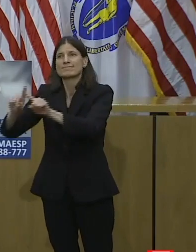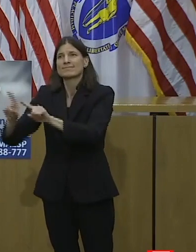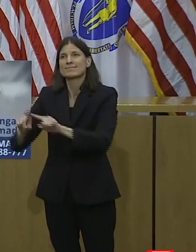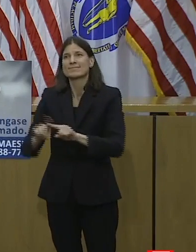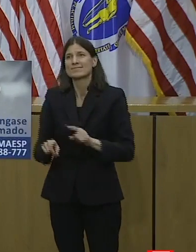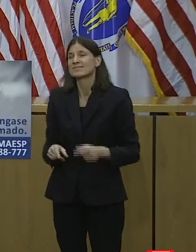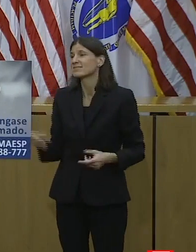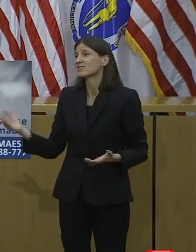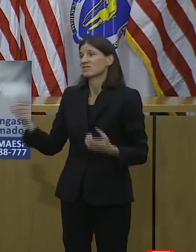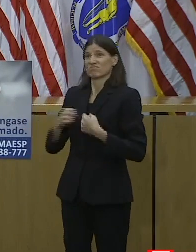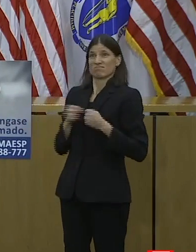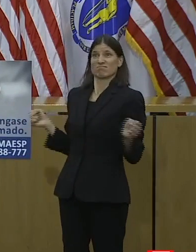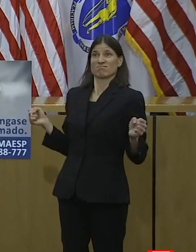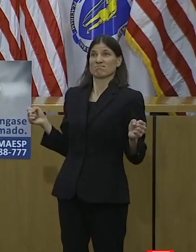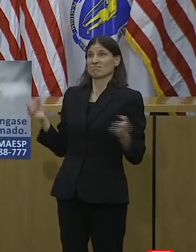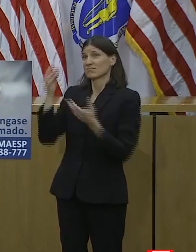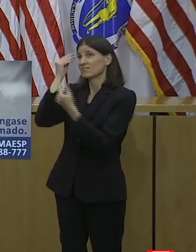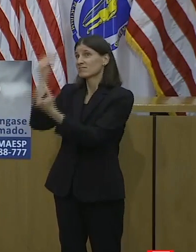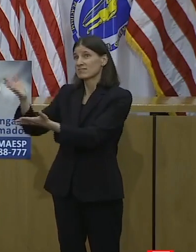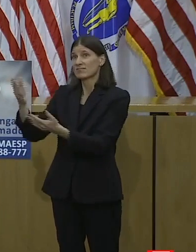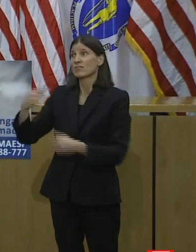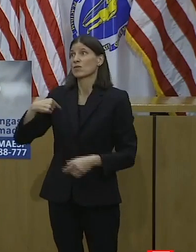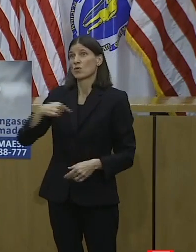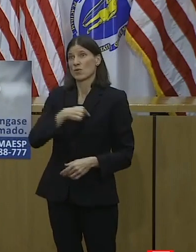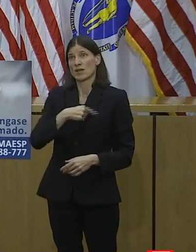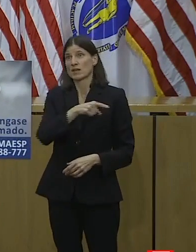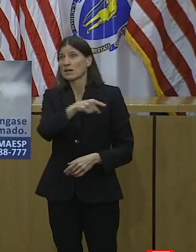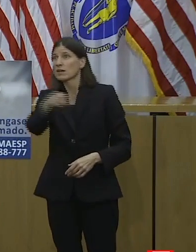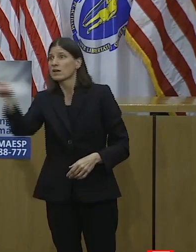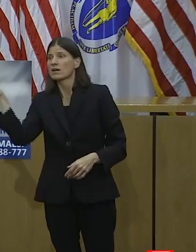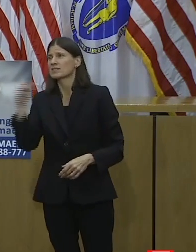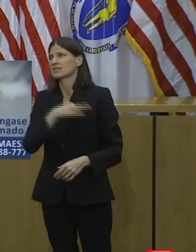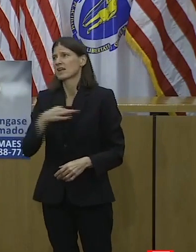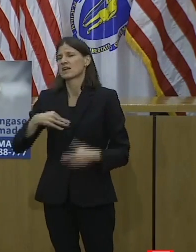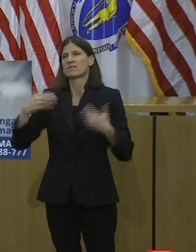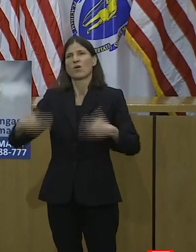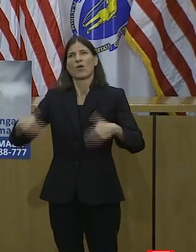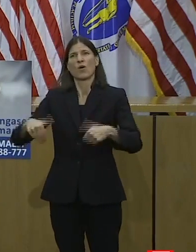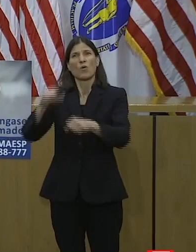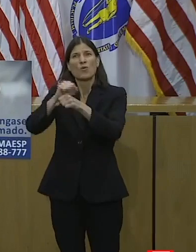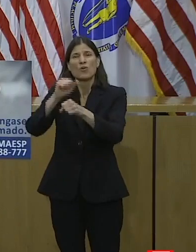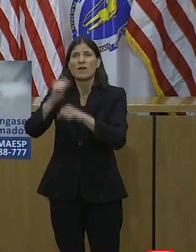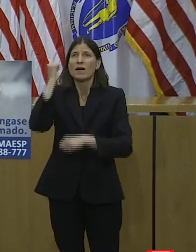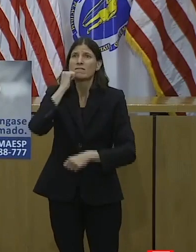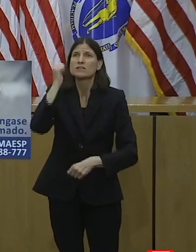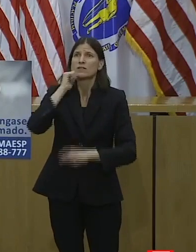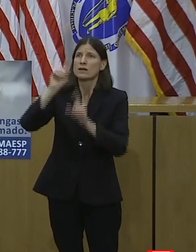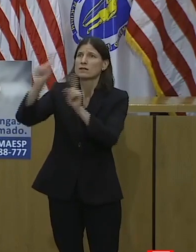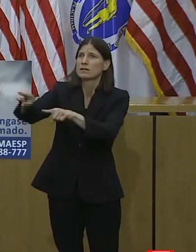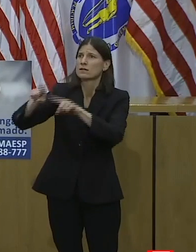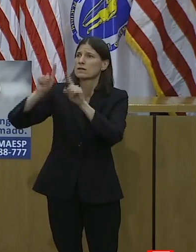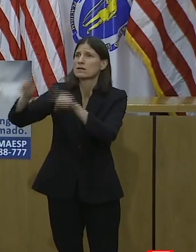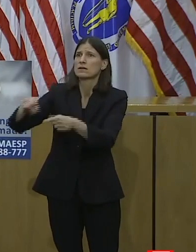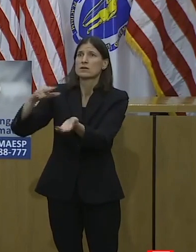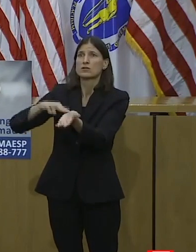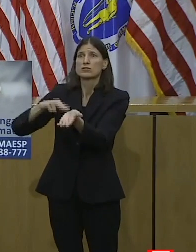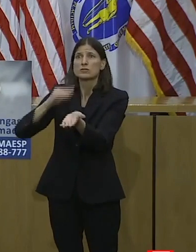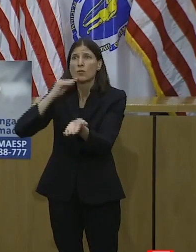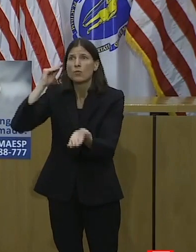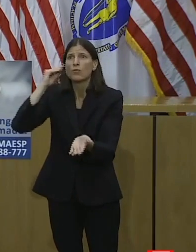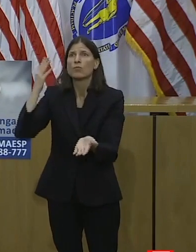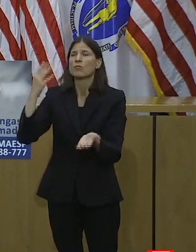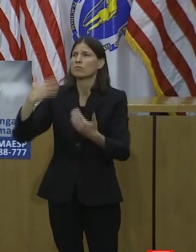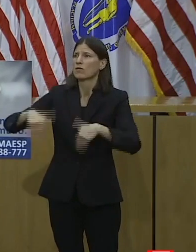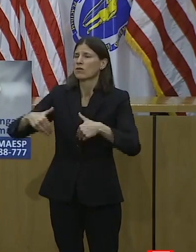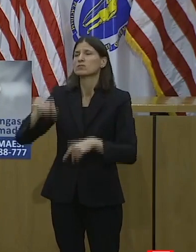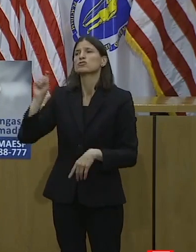that the staff who are coming to work each and every day deserve to have a recognition in their salaries. So I have